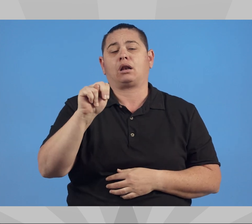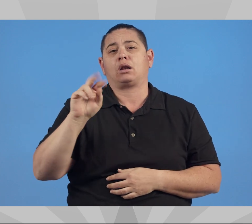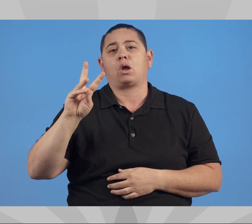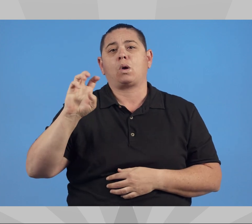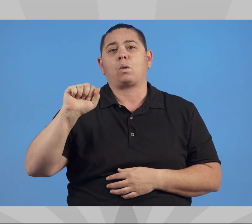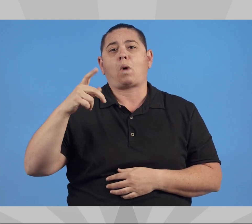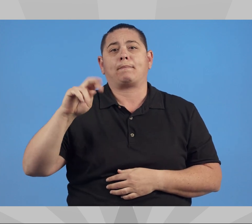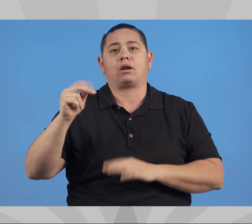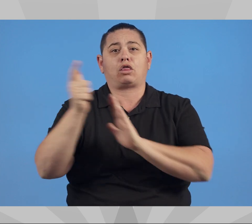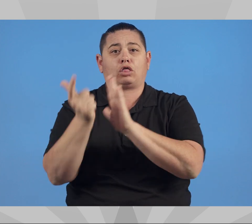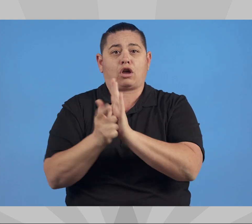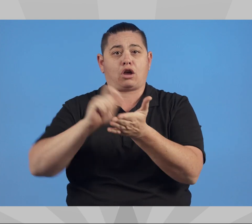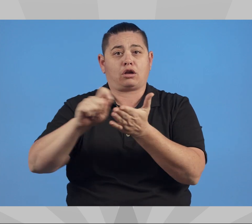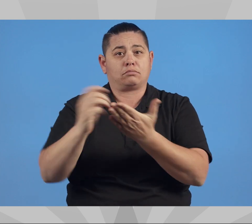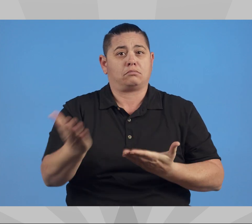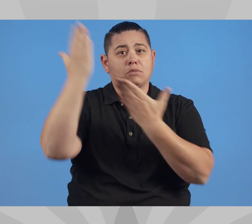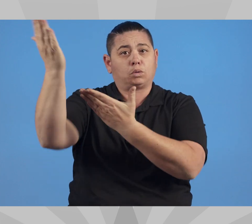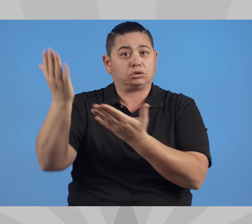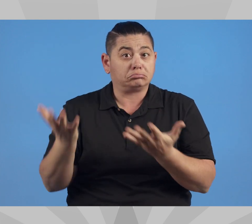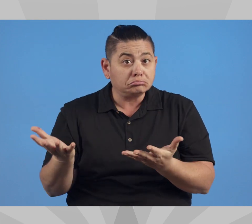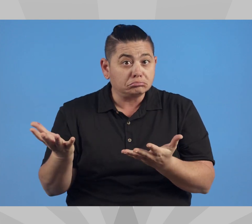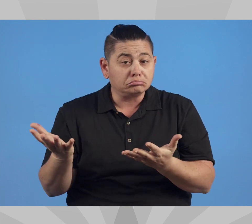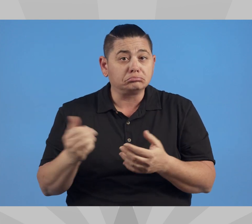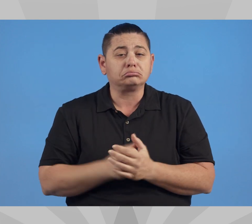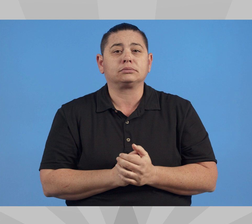Common sense gun and weapon legislation.